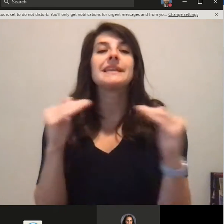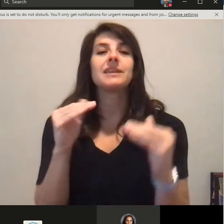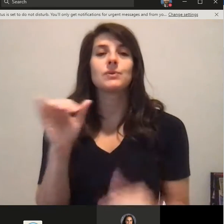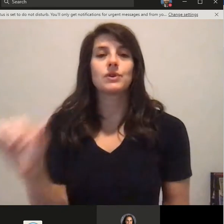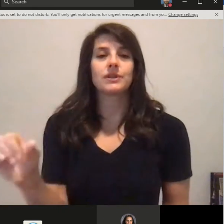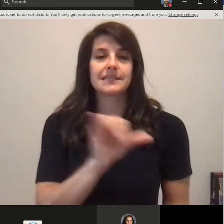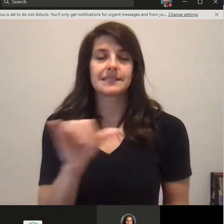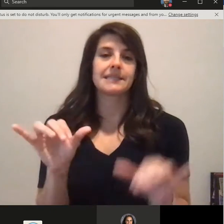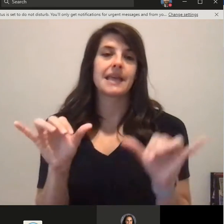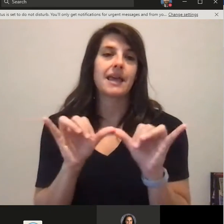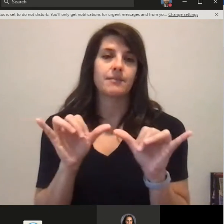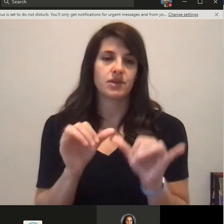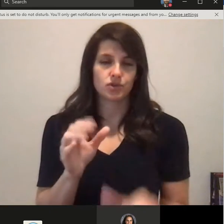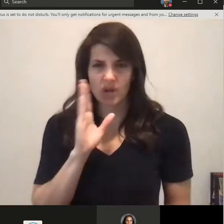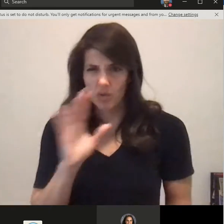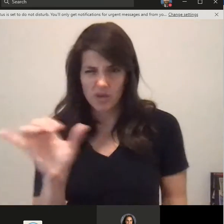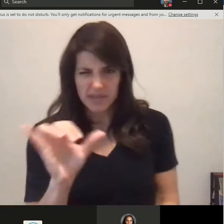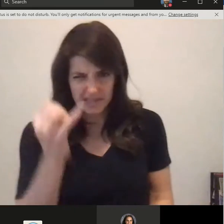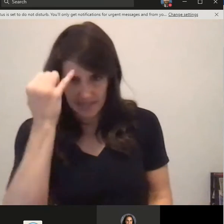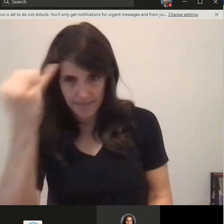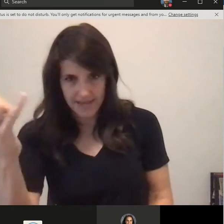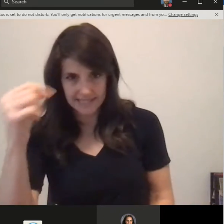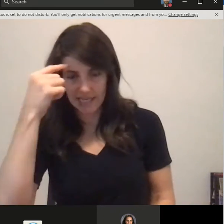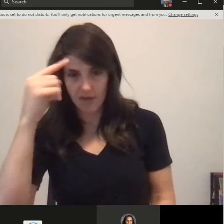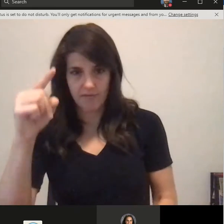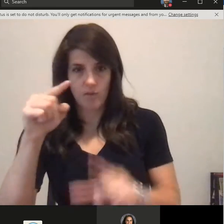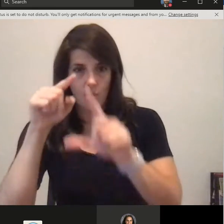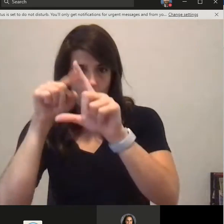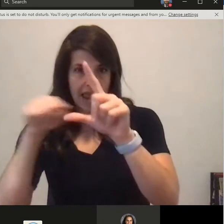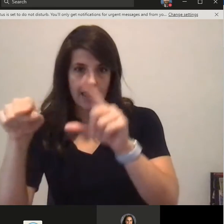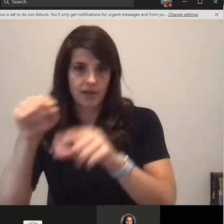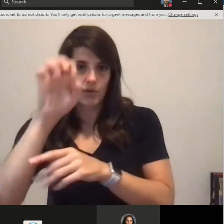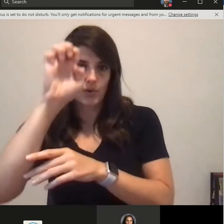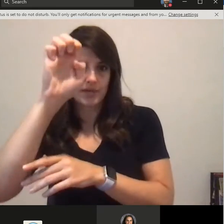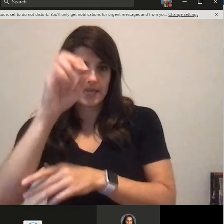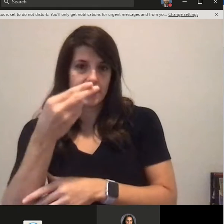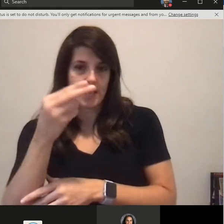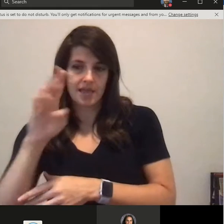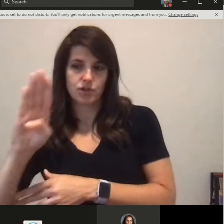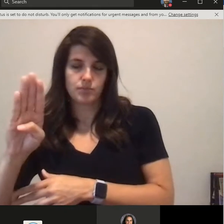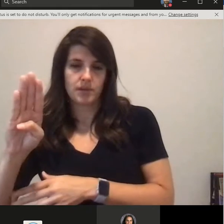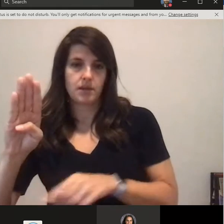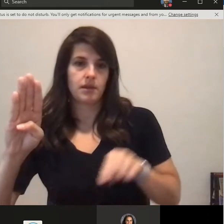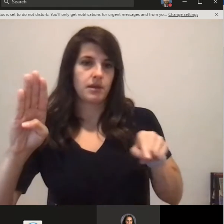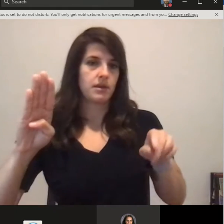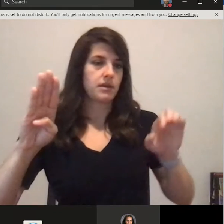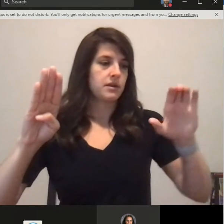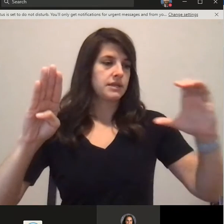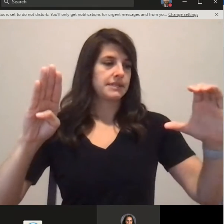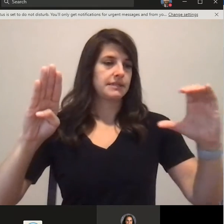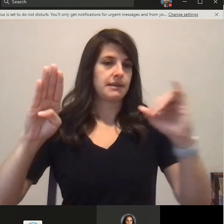apply here as well for angle EHB and CIF.